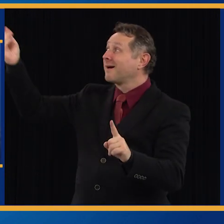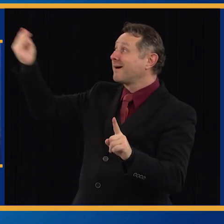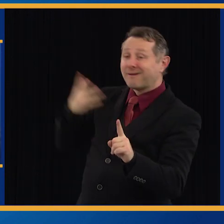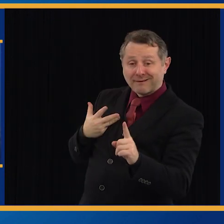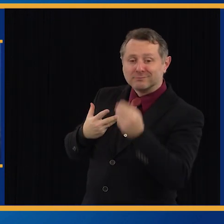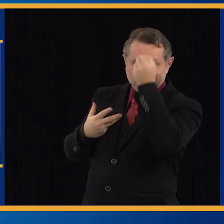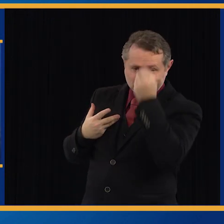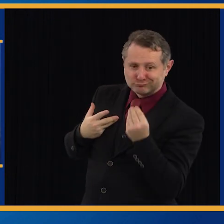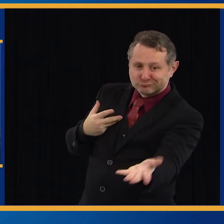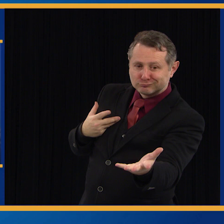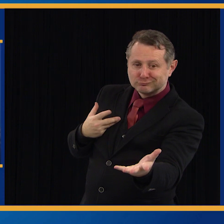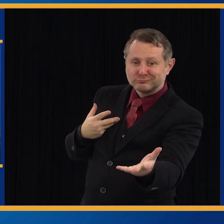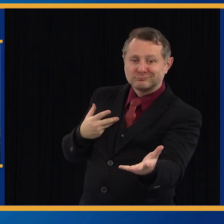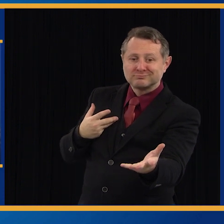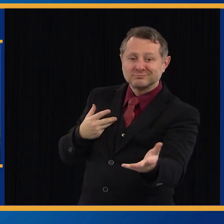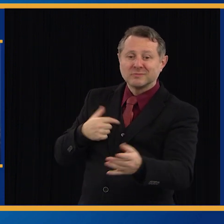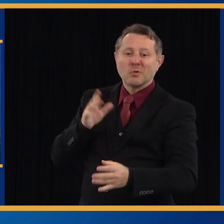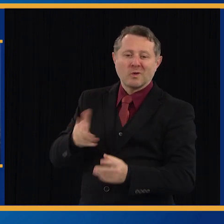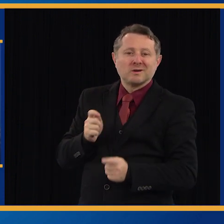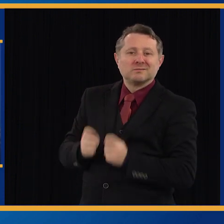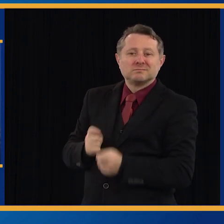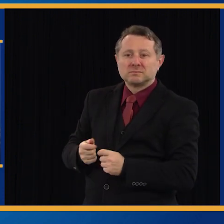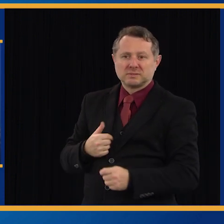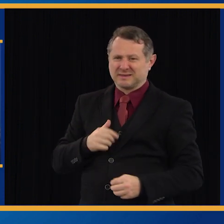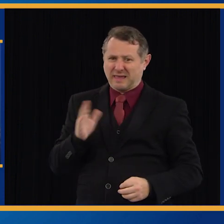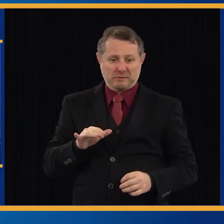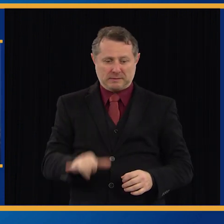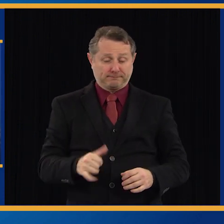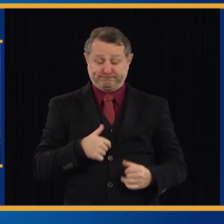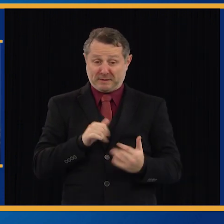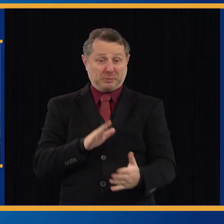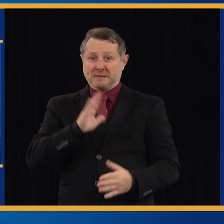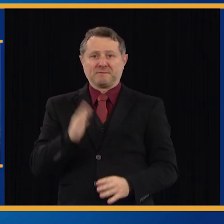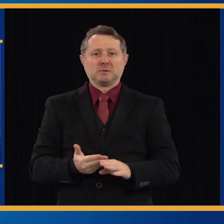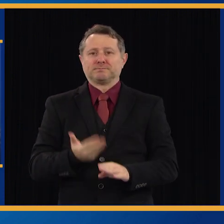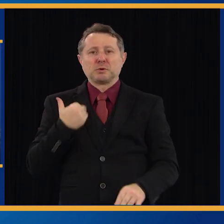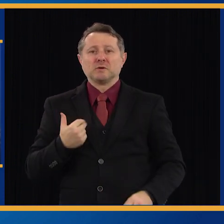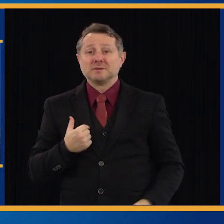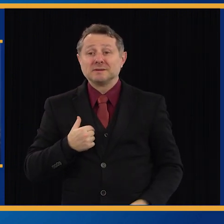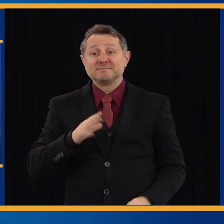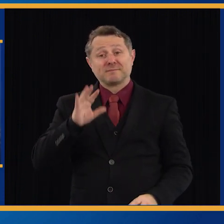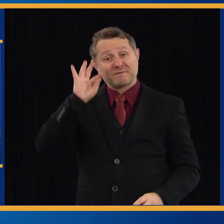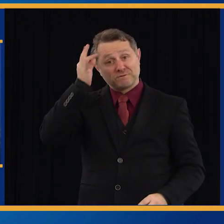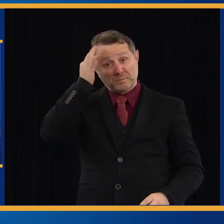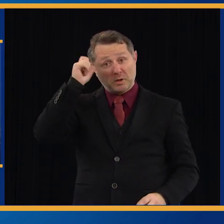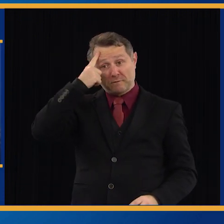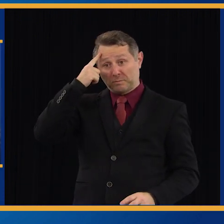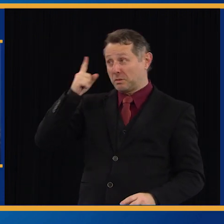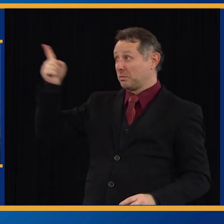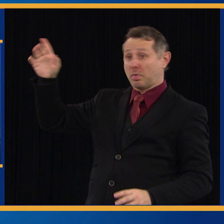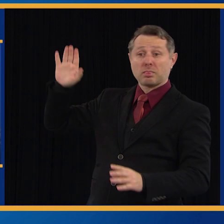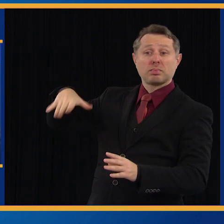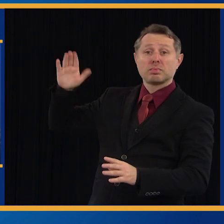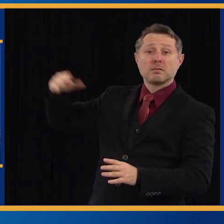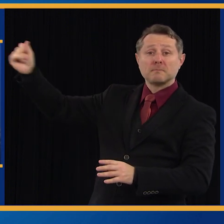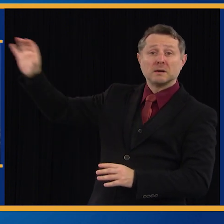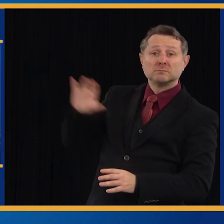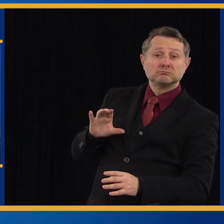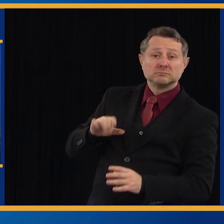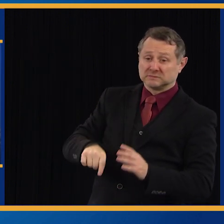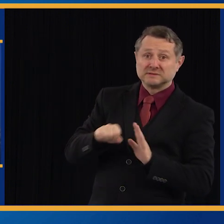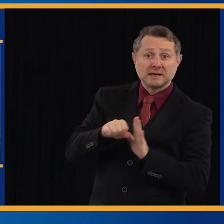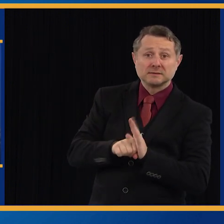us. The federal government has not funded states to date.